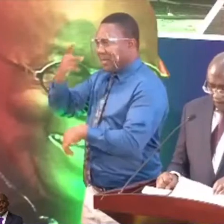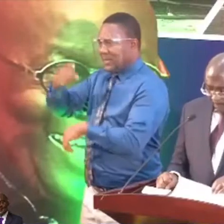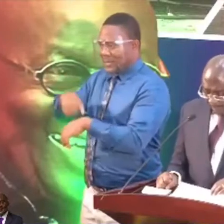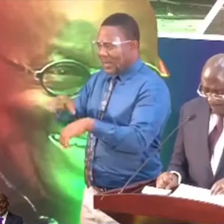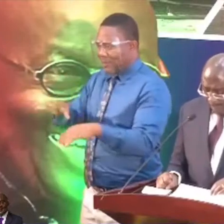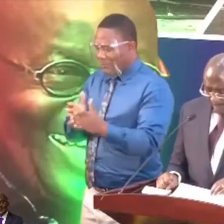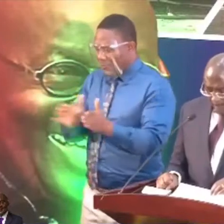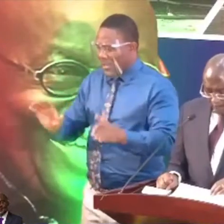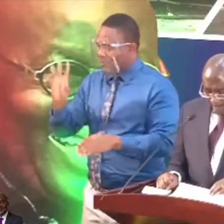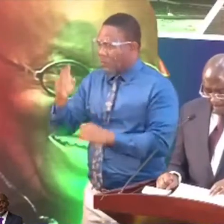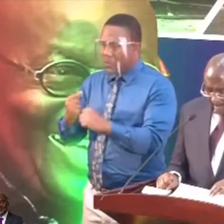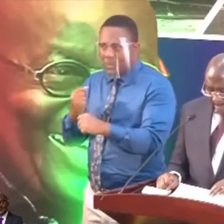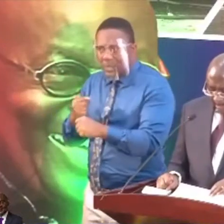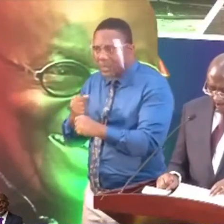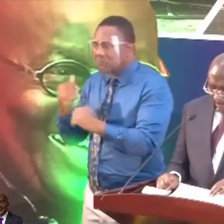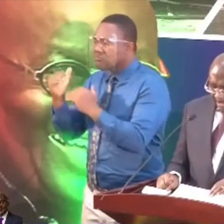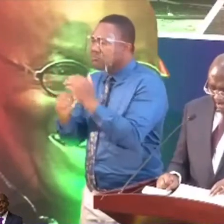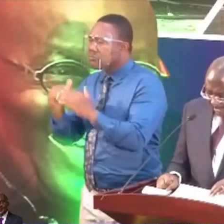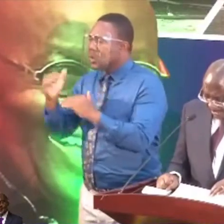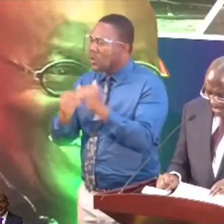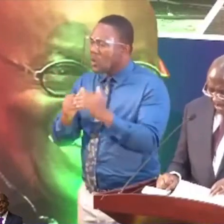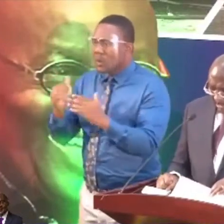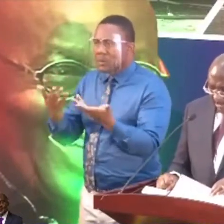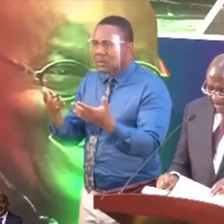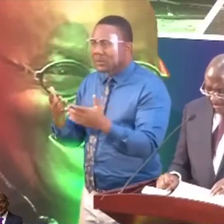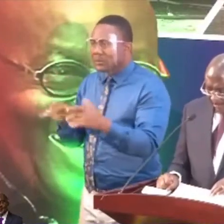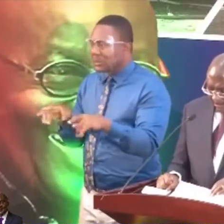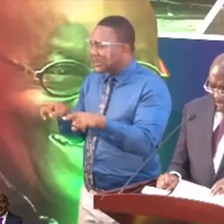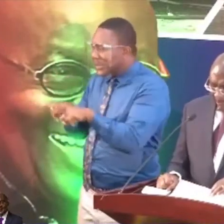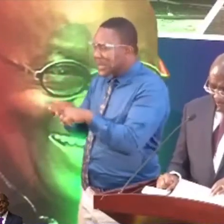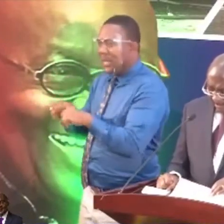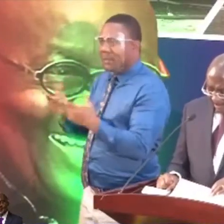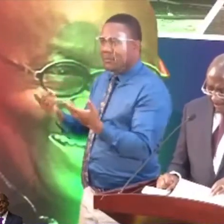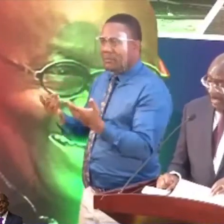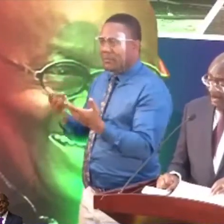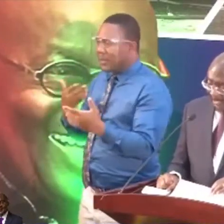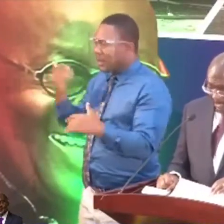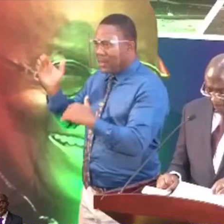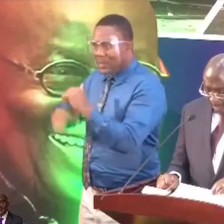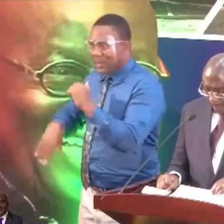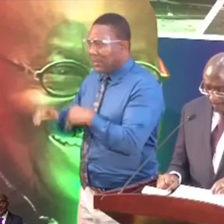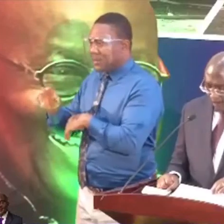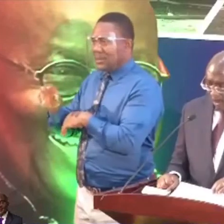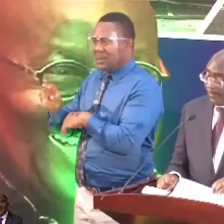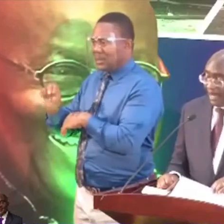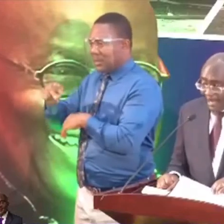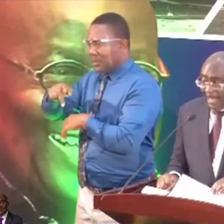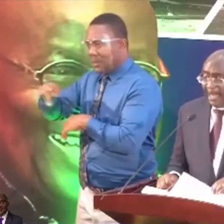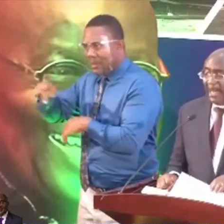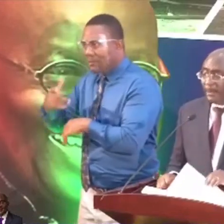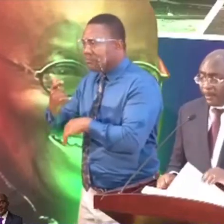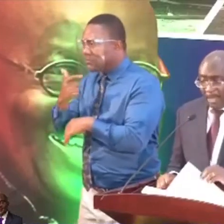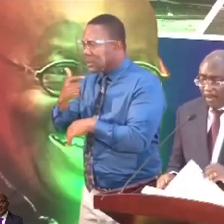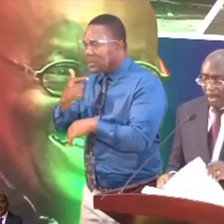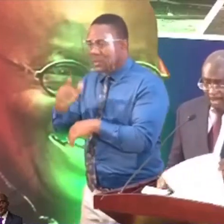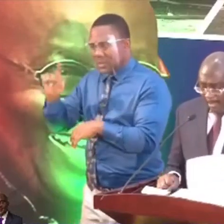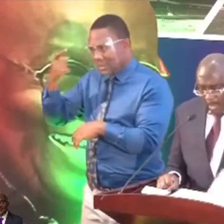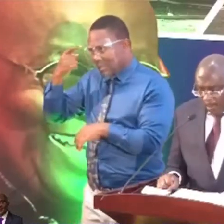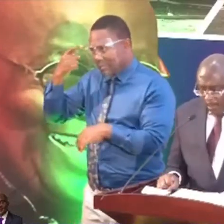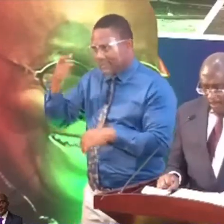of infrastructure projects it initiated in that first term as the government of Nana Addo